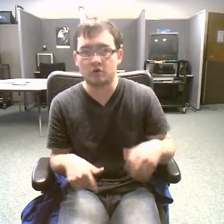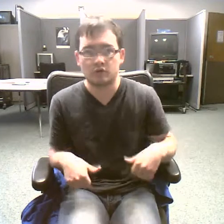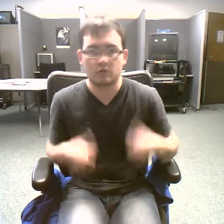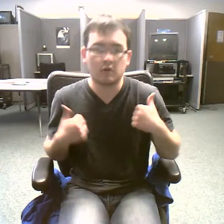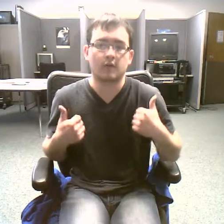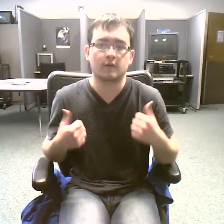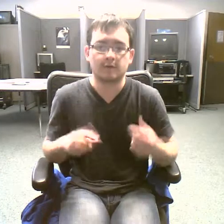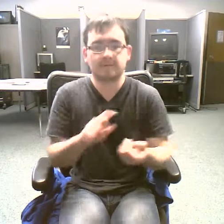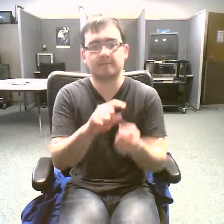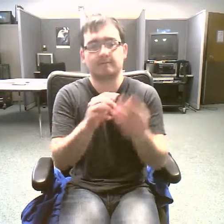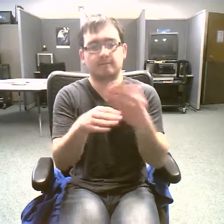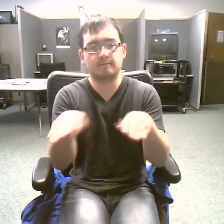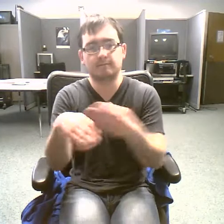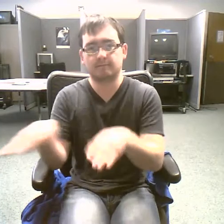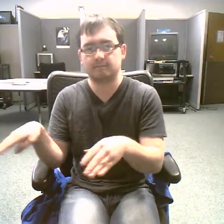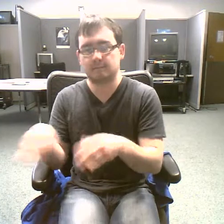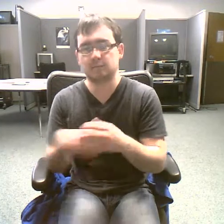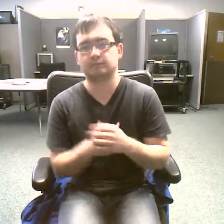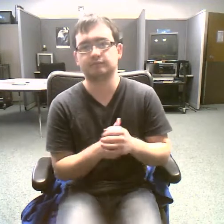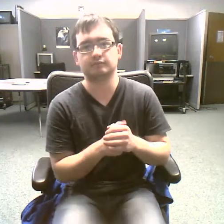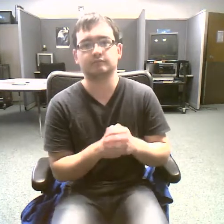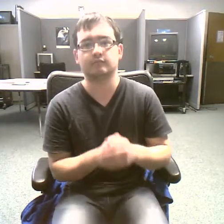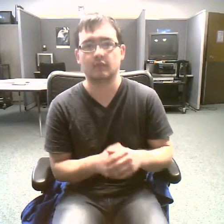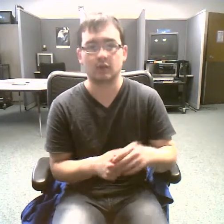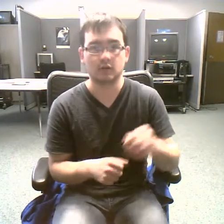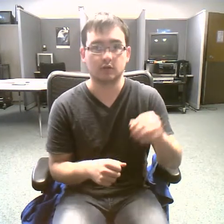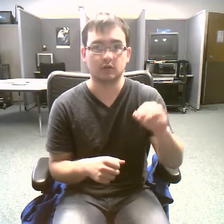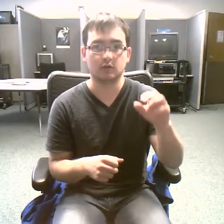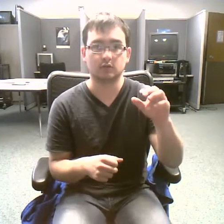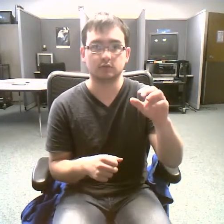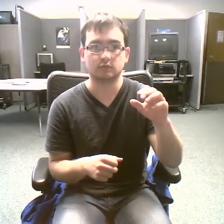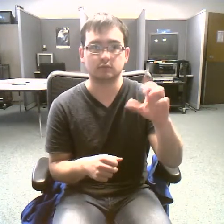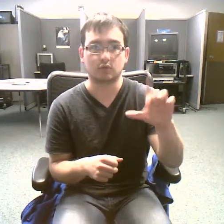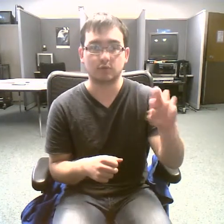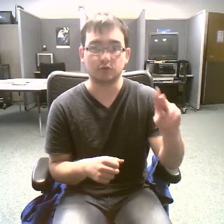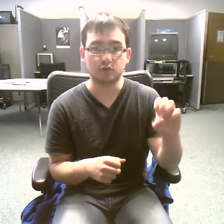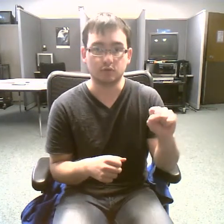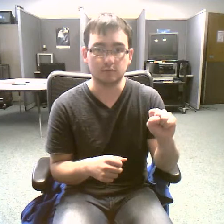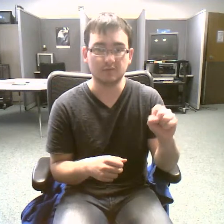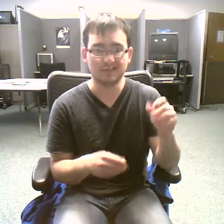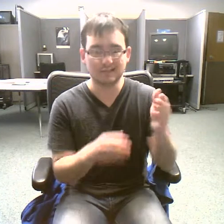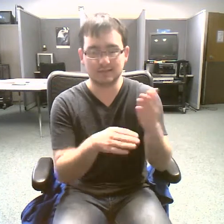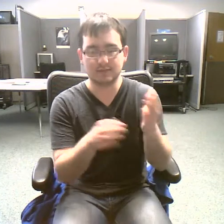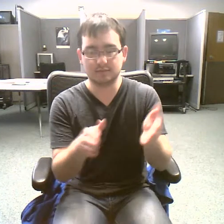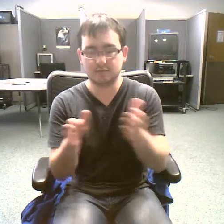specific patterns are called genes. Your genes make you who you are.